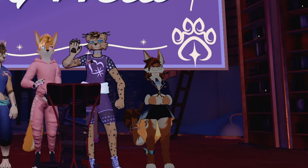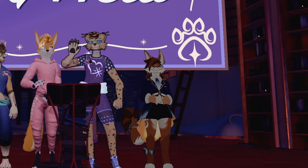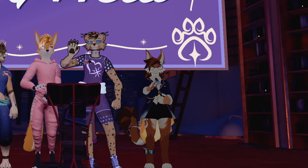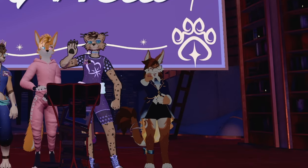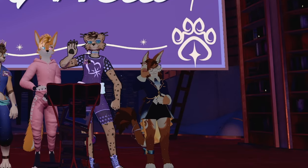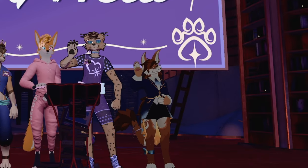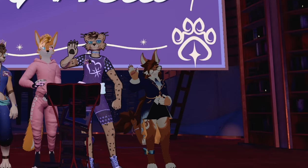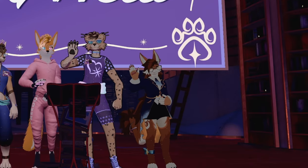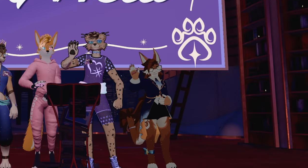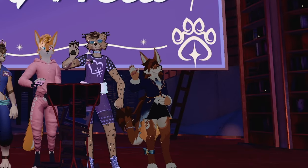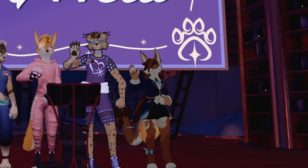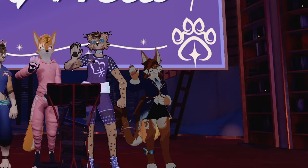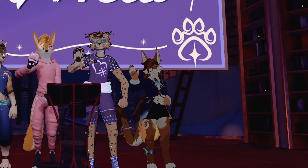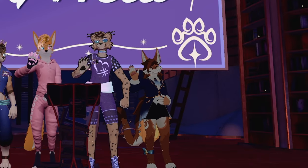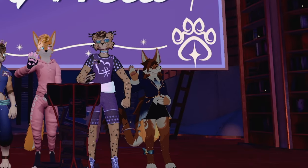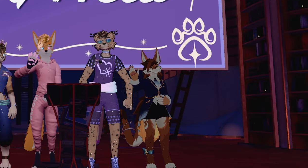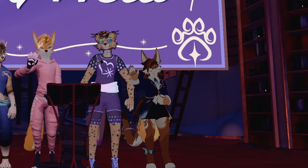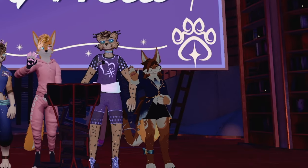All right. This is how you sign hello.